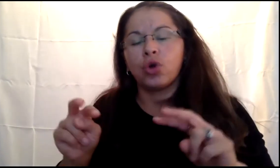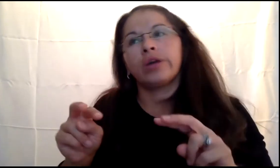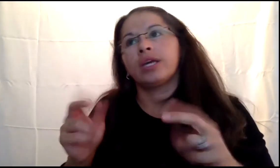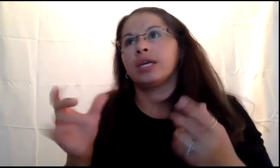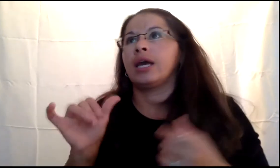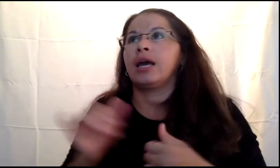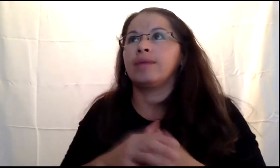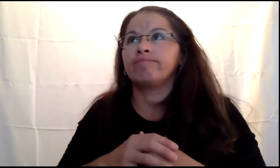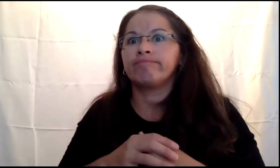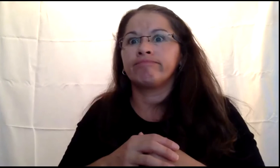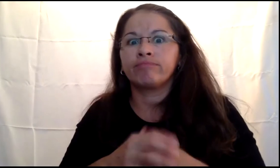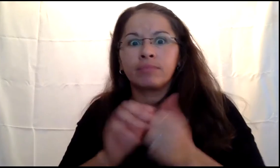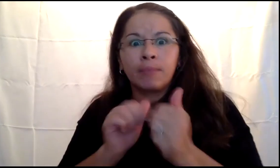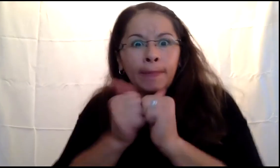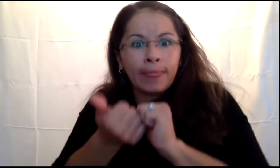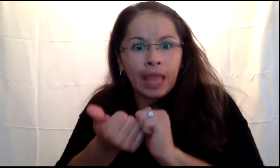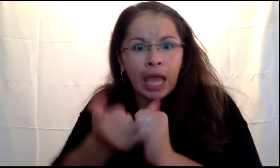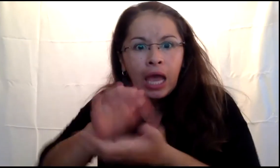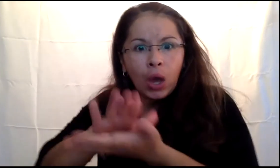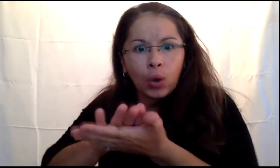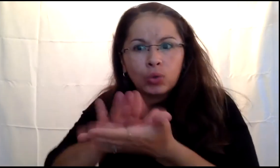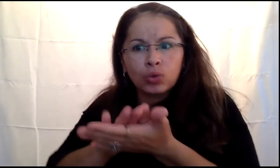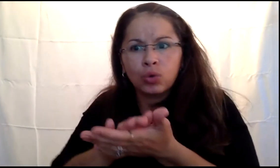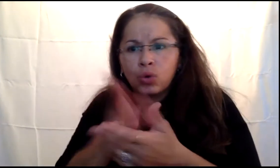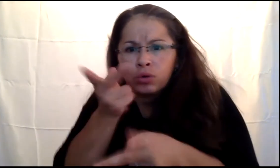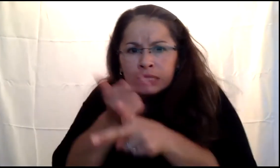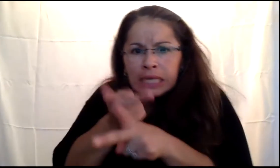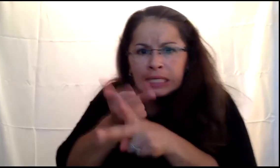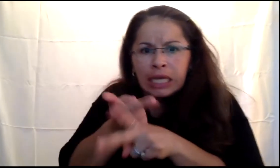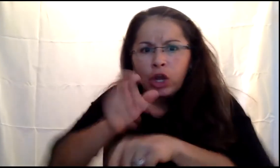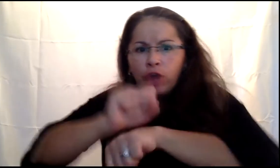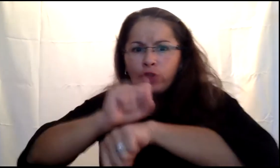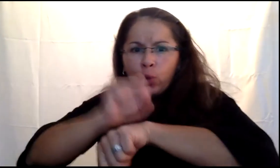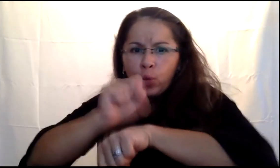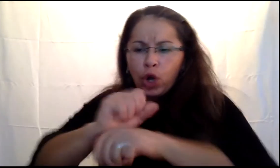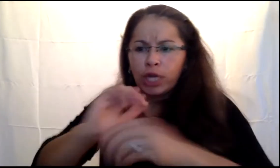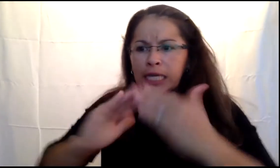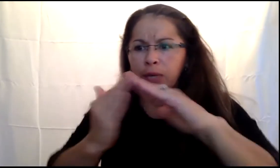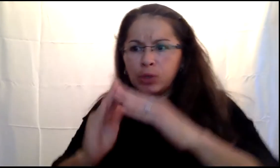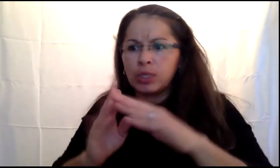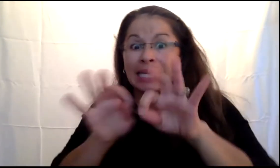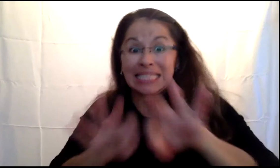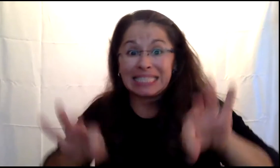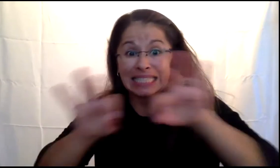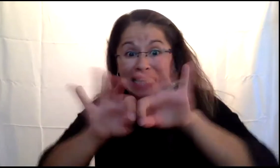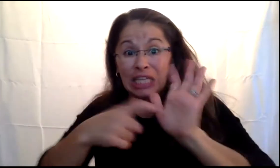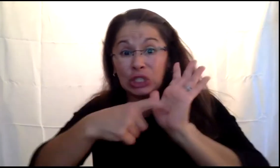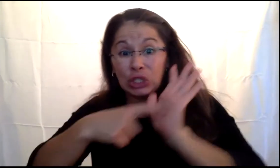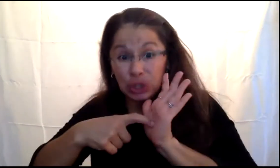sort of how a school treats its worker community, its essential workers, the community in the city in which